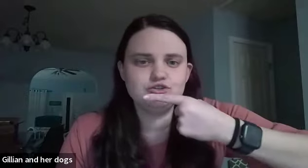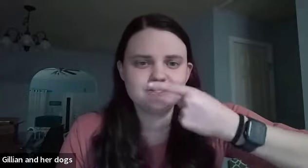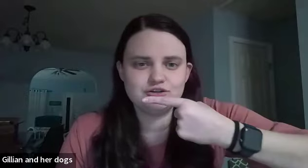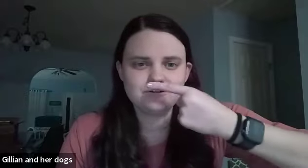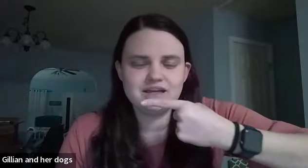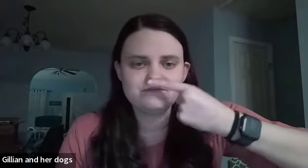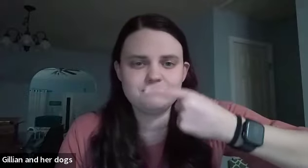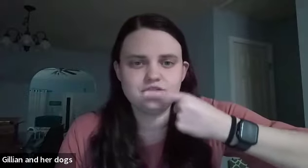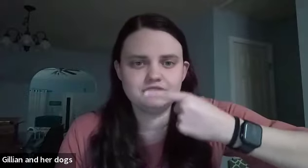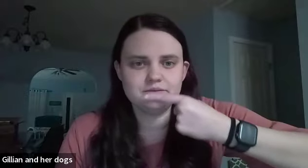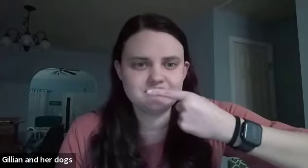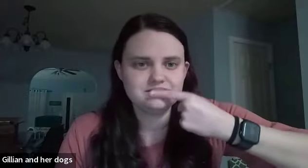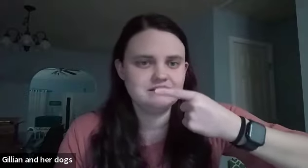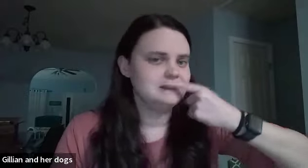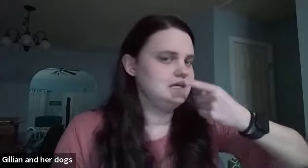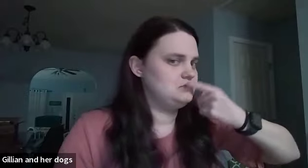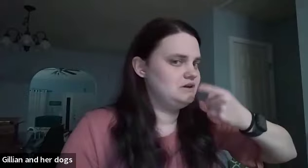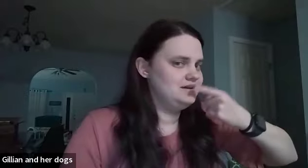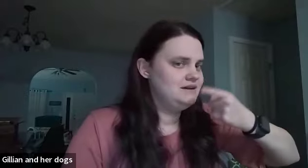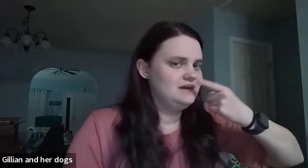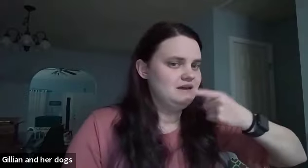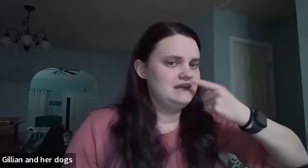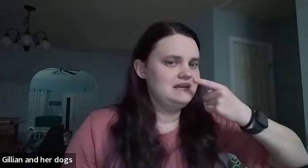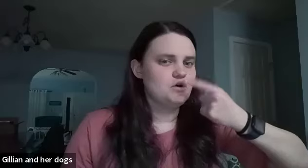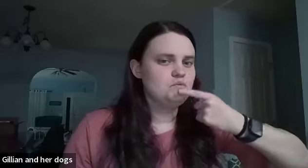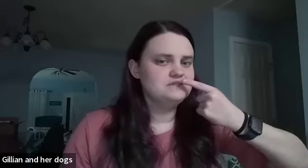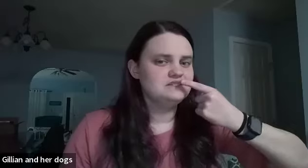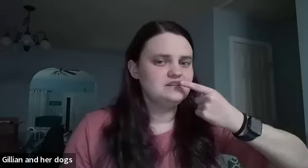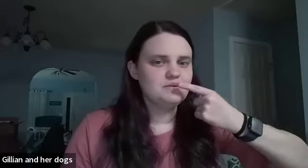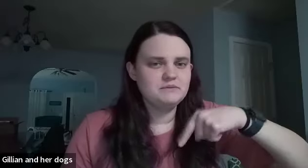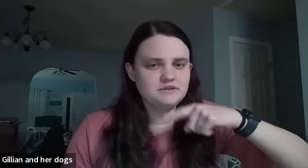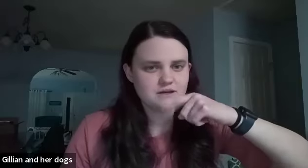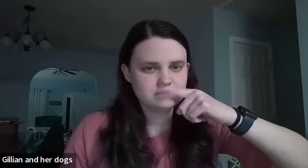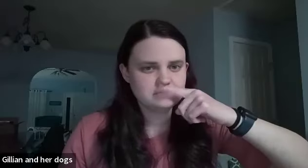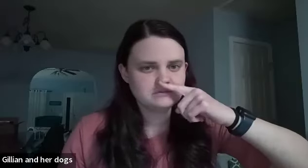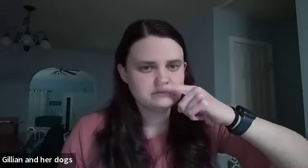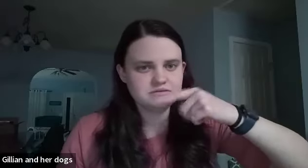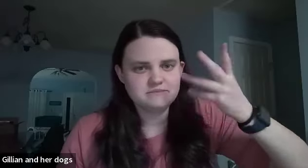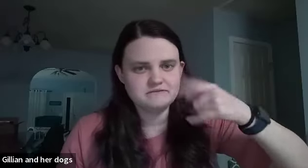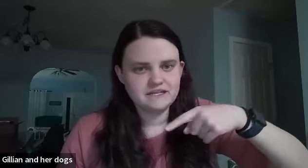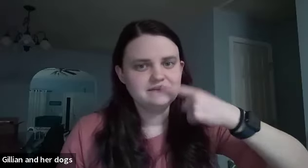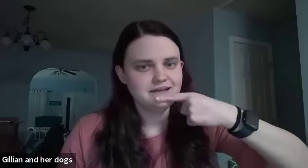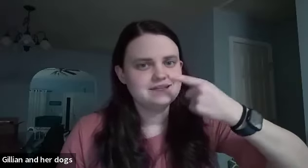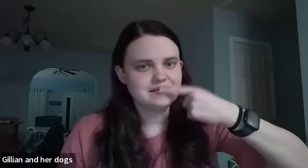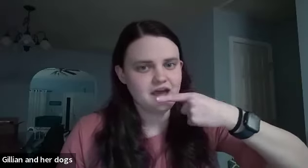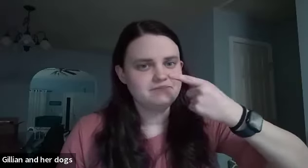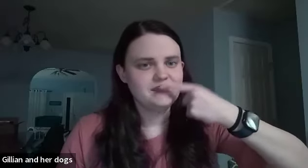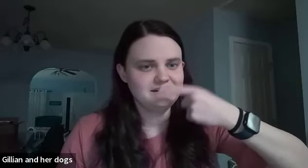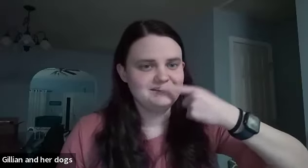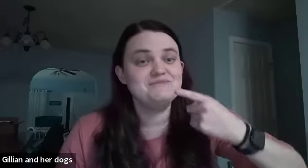you just circle it in front of your lips, like hearing. And it's almost, when people used to go blah, blah, blah, blah, blah to be funny, it's like that kind of deal. I'm